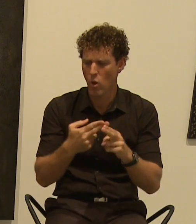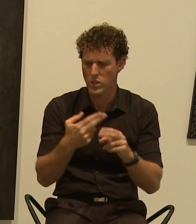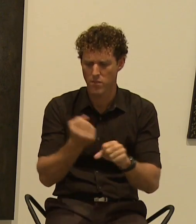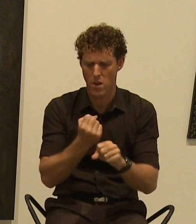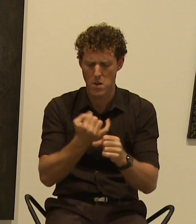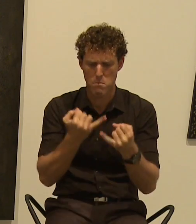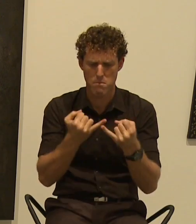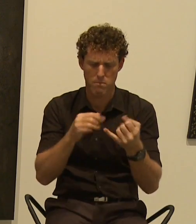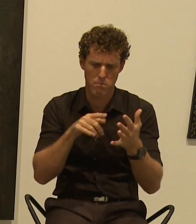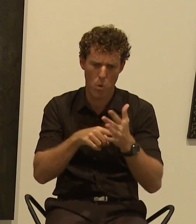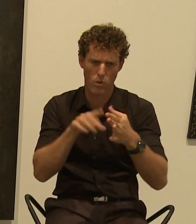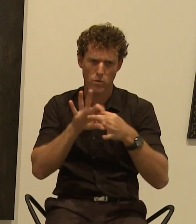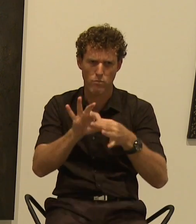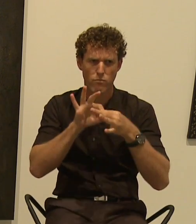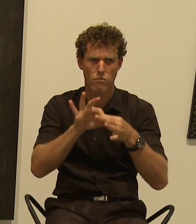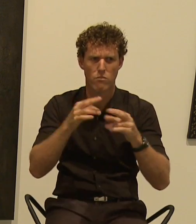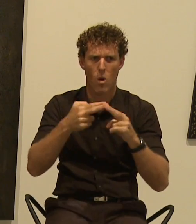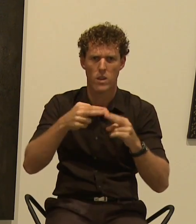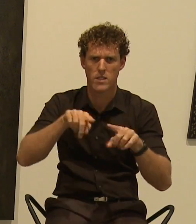engage with them on a different level as well. So,